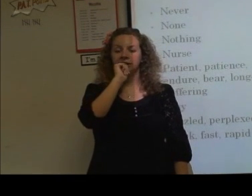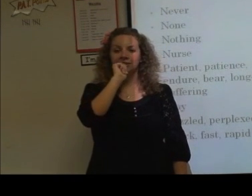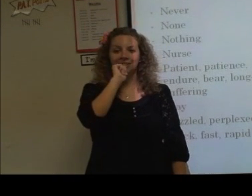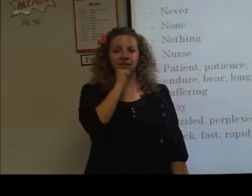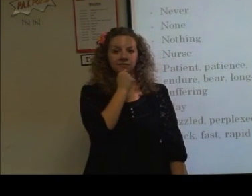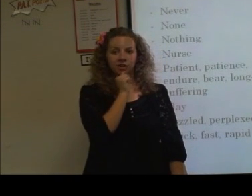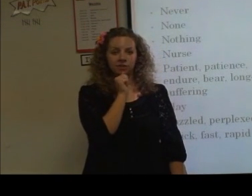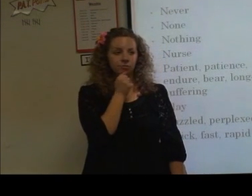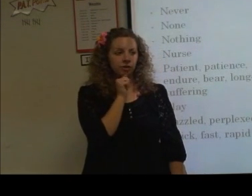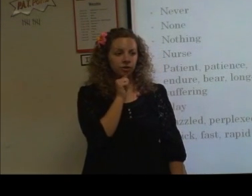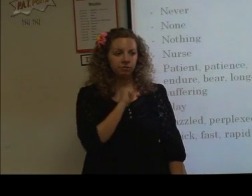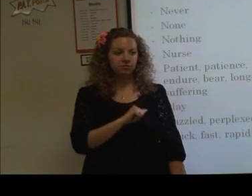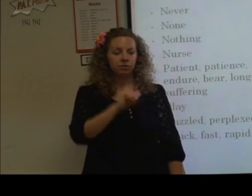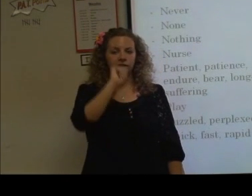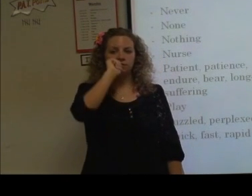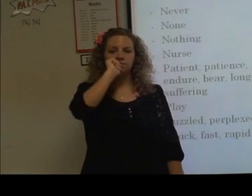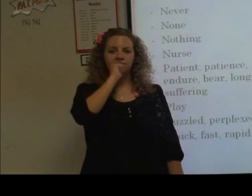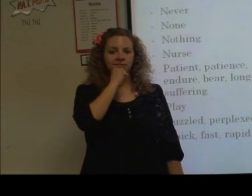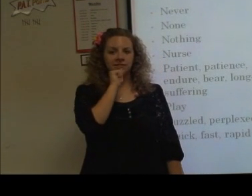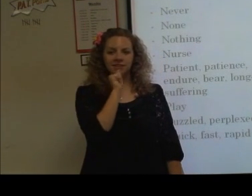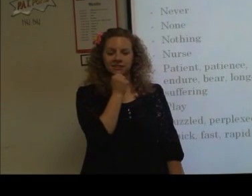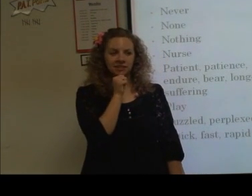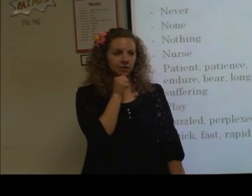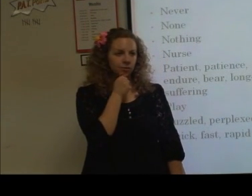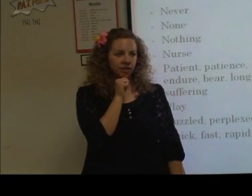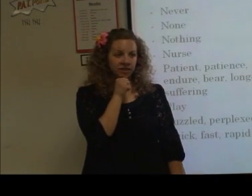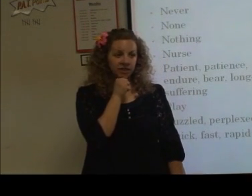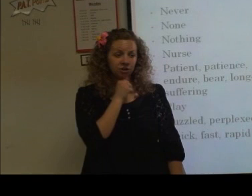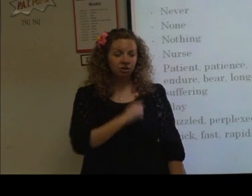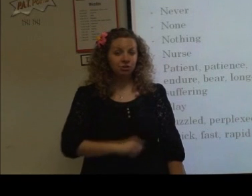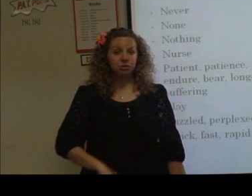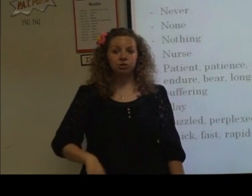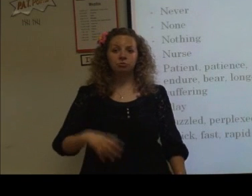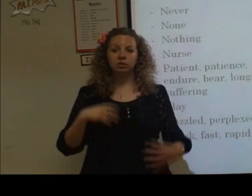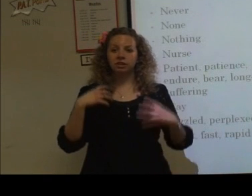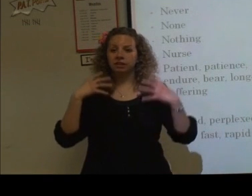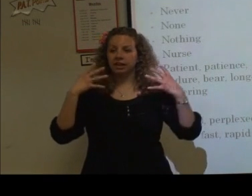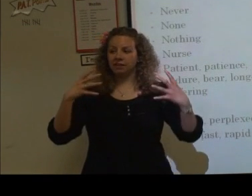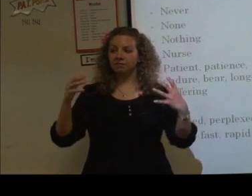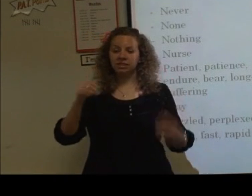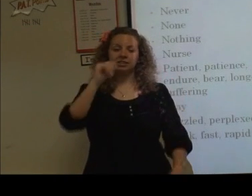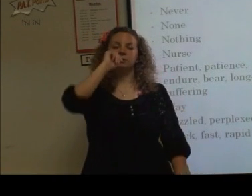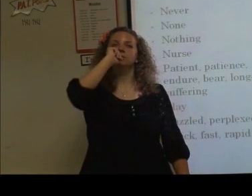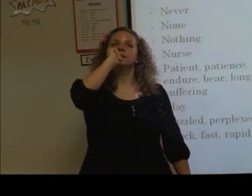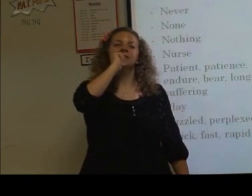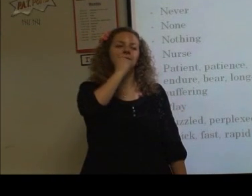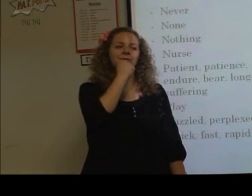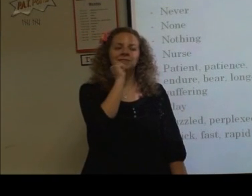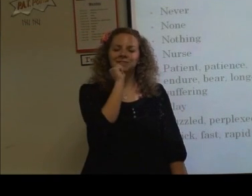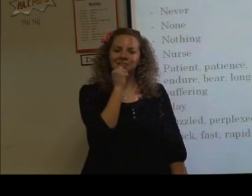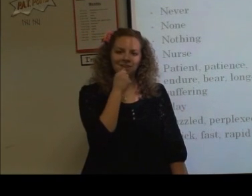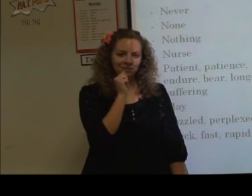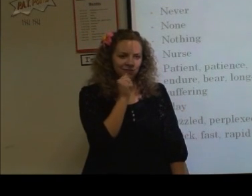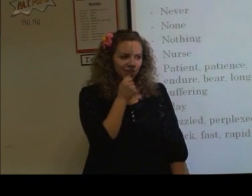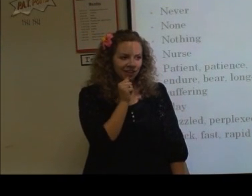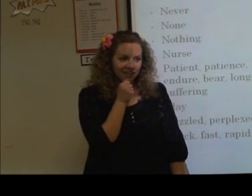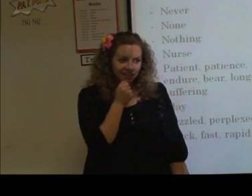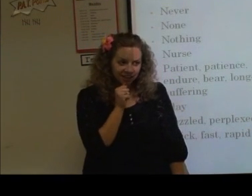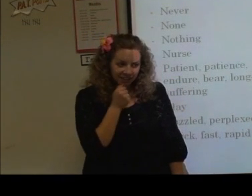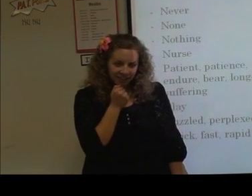here is suffering. We learned before, and it's like wiggling it down. So you can really like emphasize this one, like suffering, like